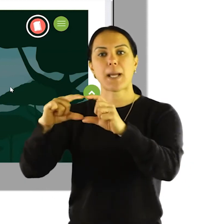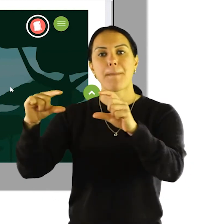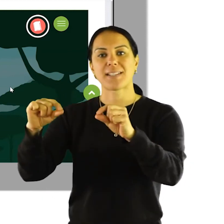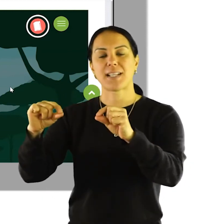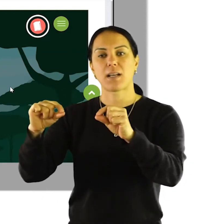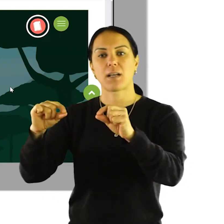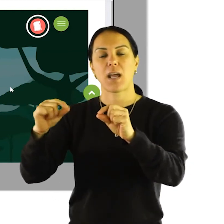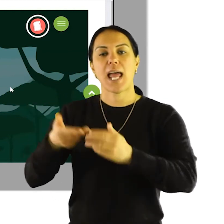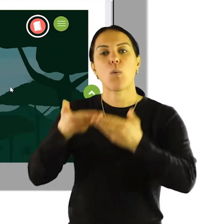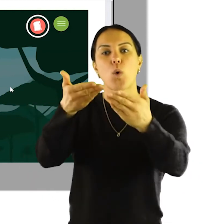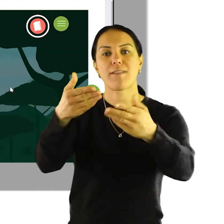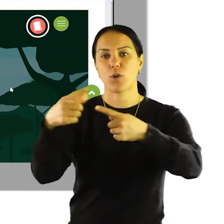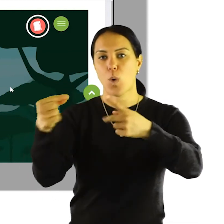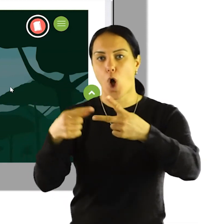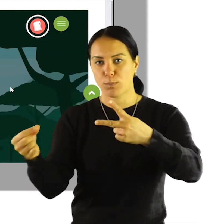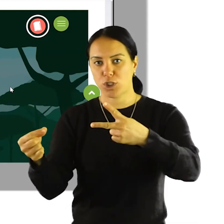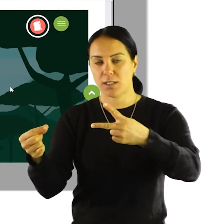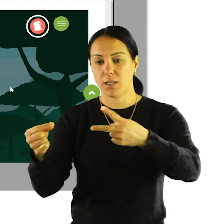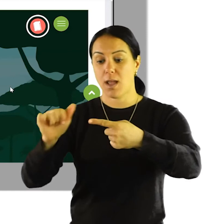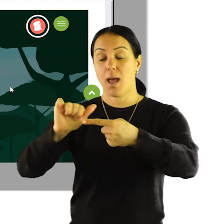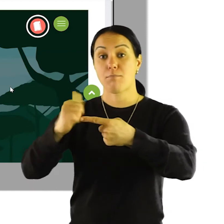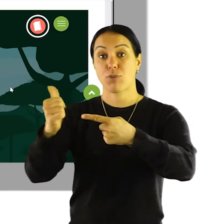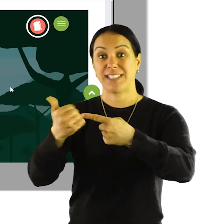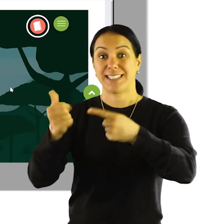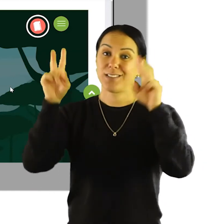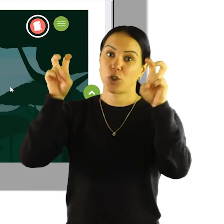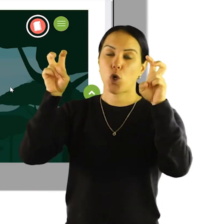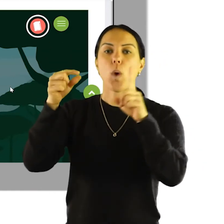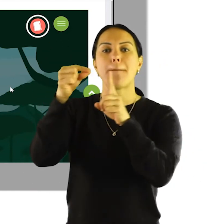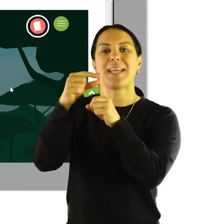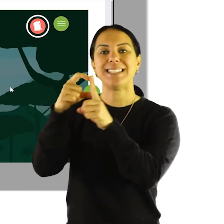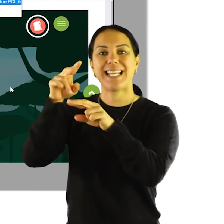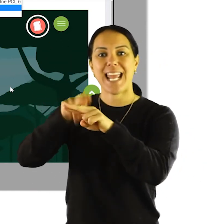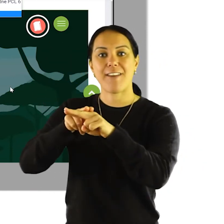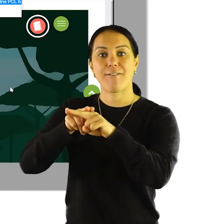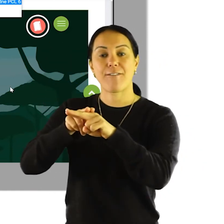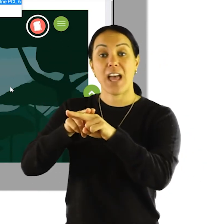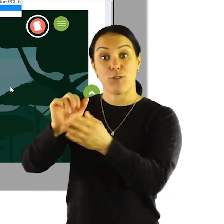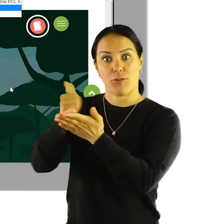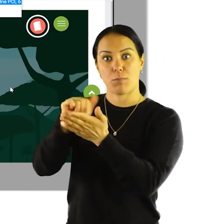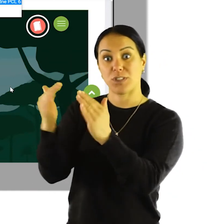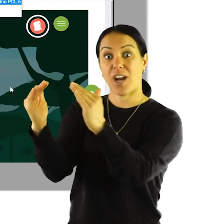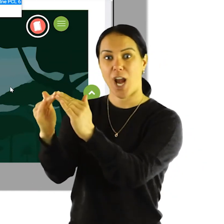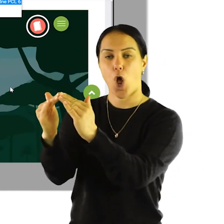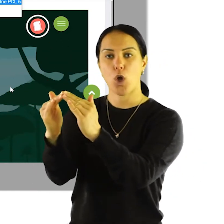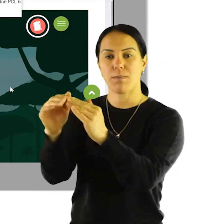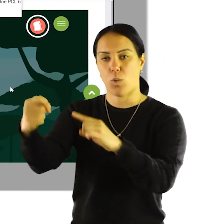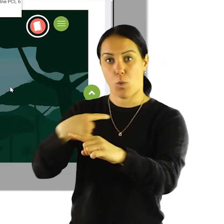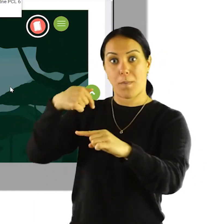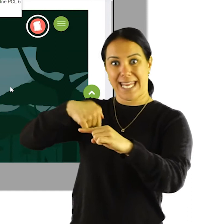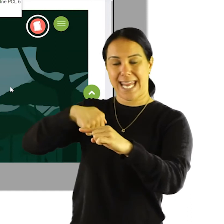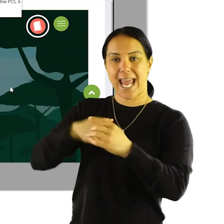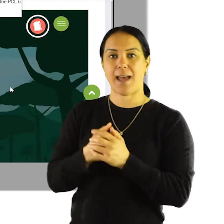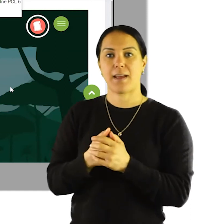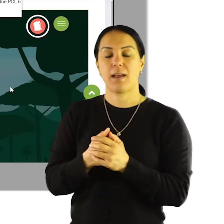button, you get the option to print it out to PDF. So if you have a printer at home, it will be here,